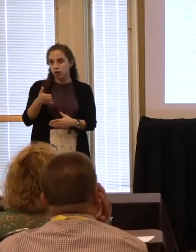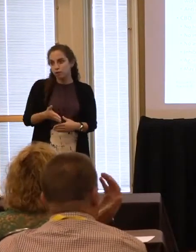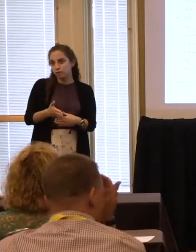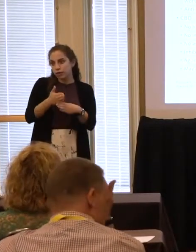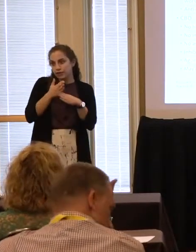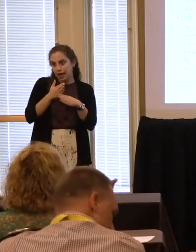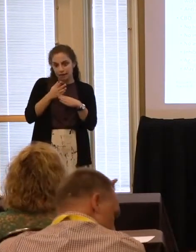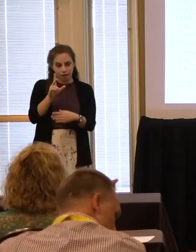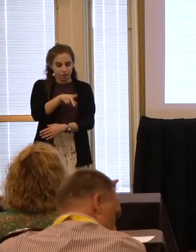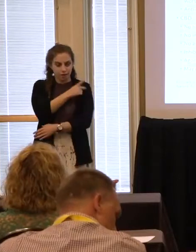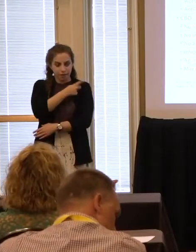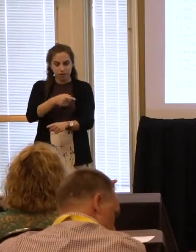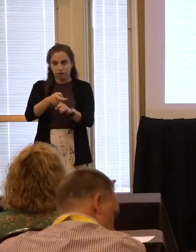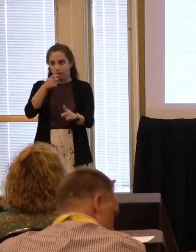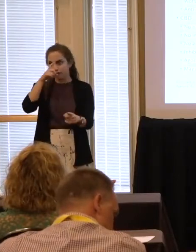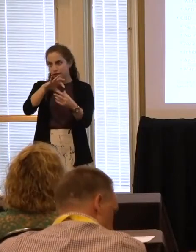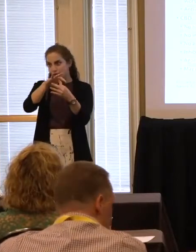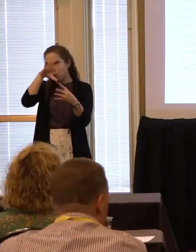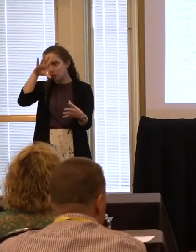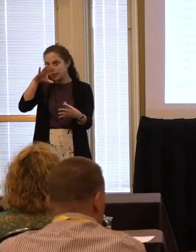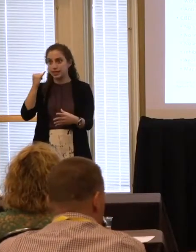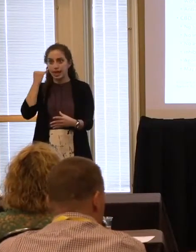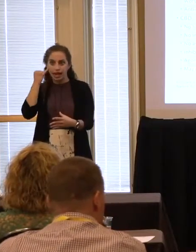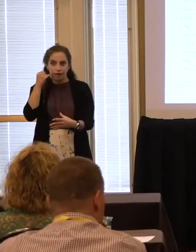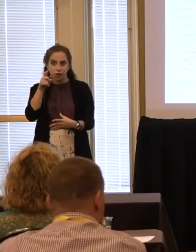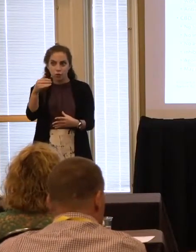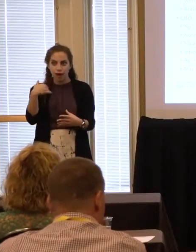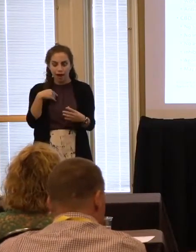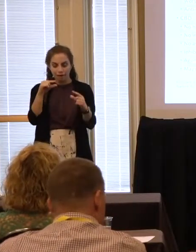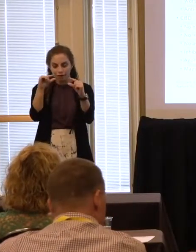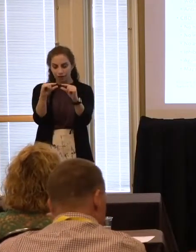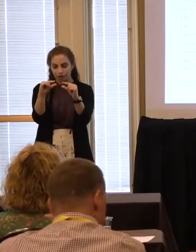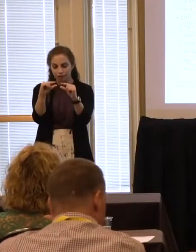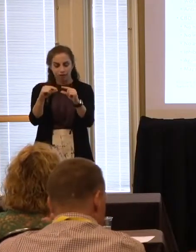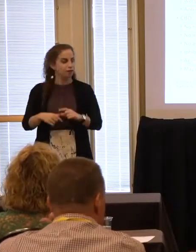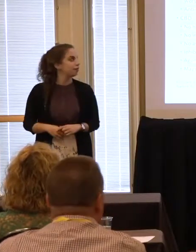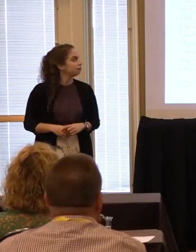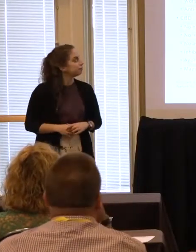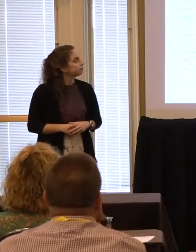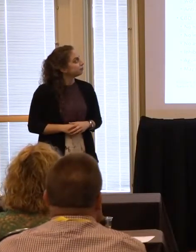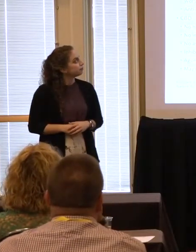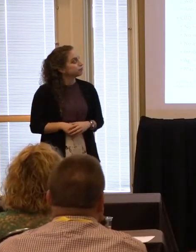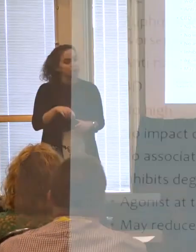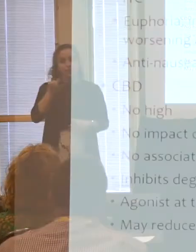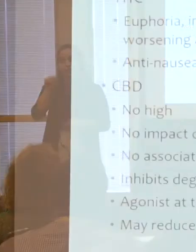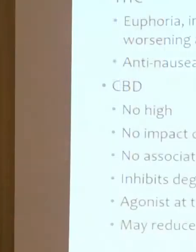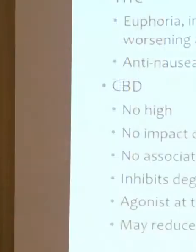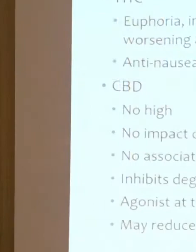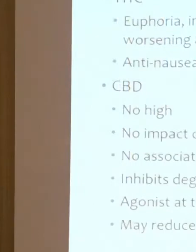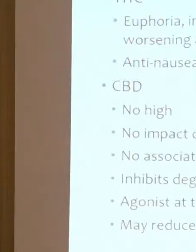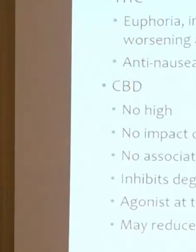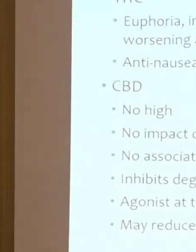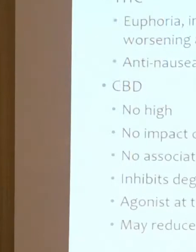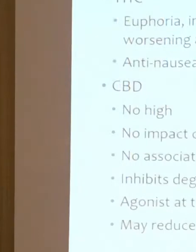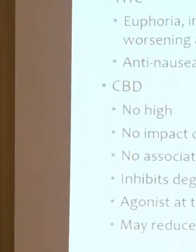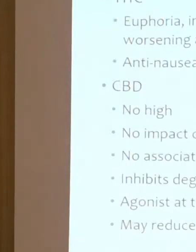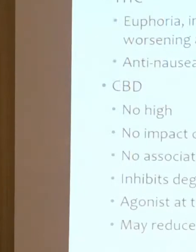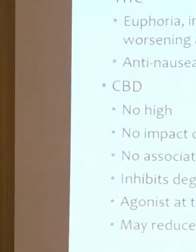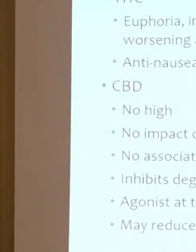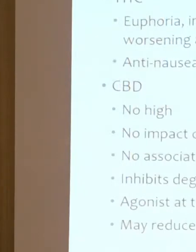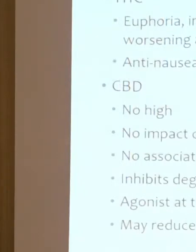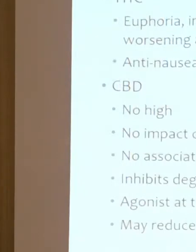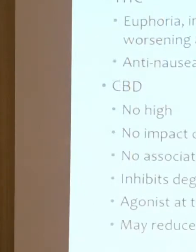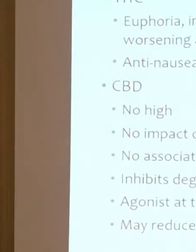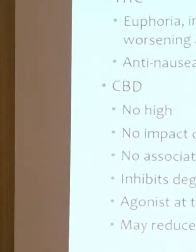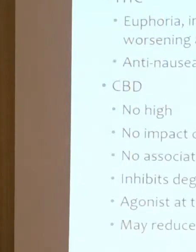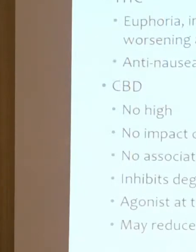protect the patient from psychosis when you give them a little bit of THC. THC is also associated with worsening anxiety